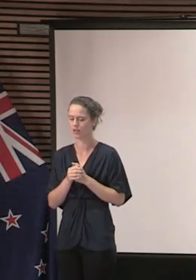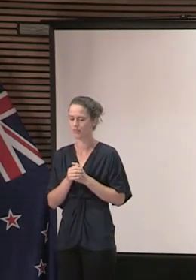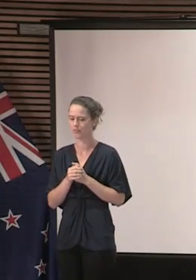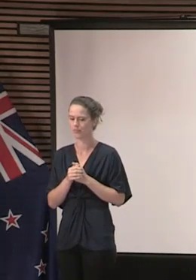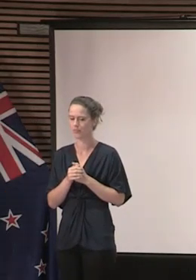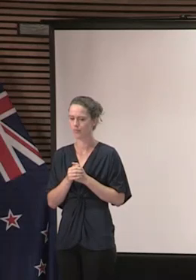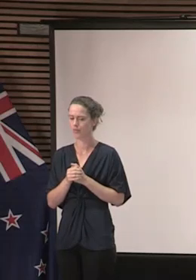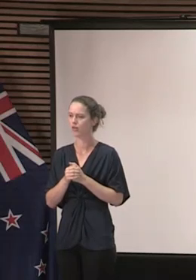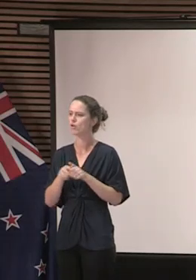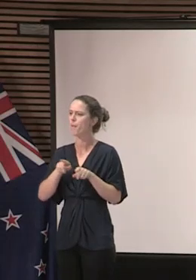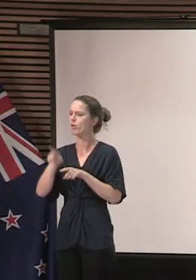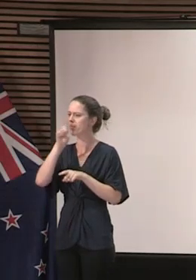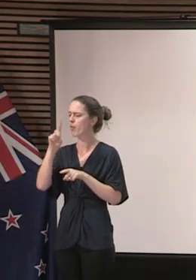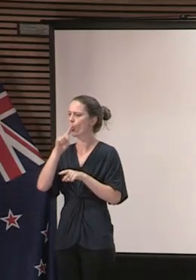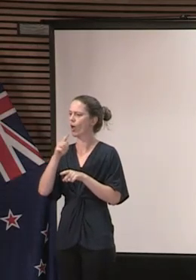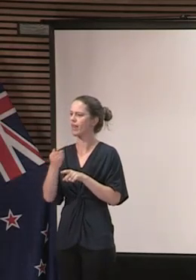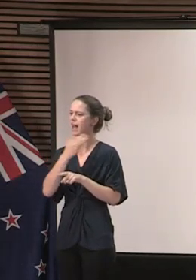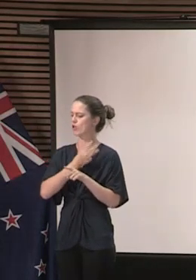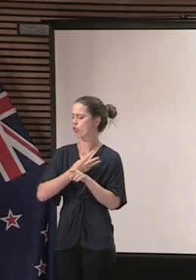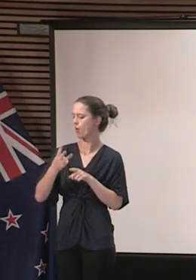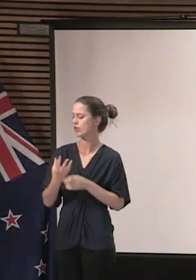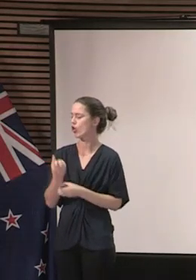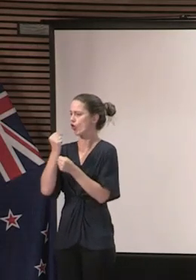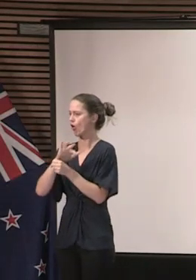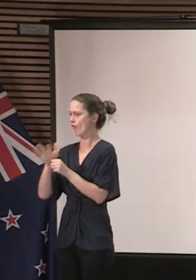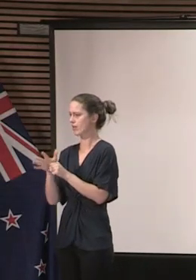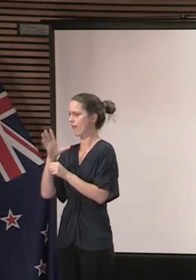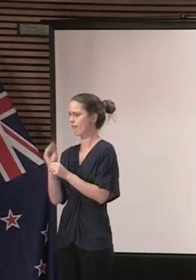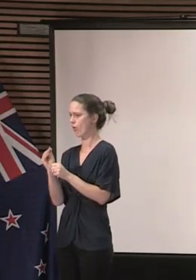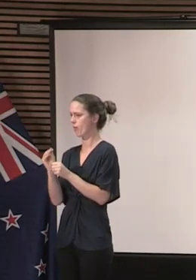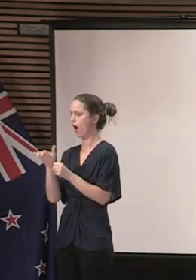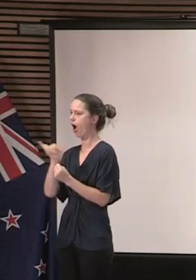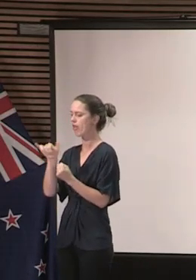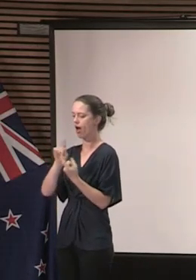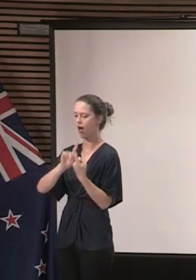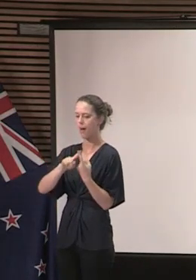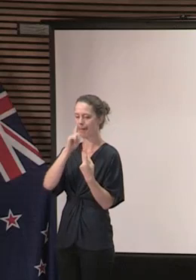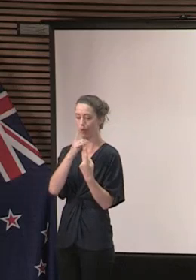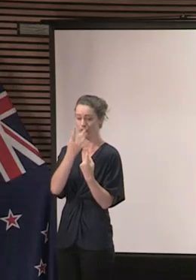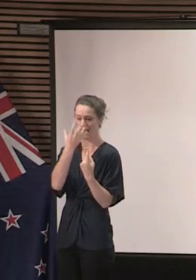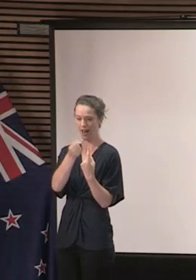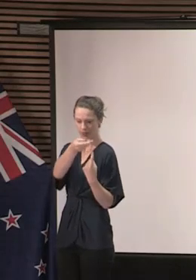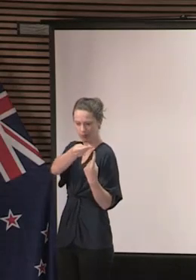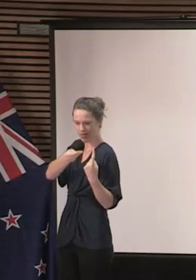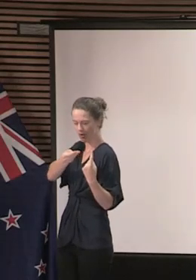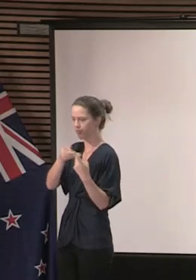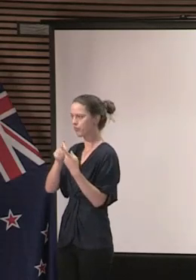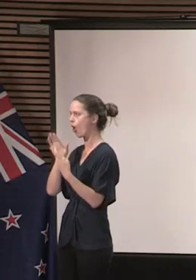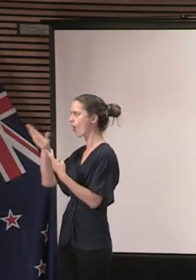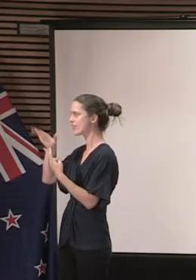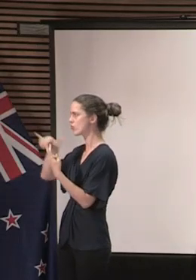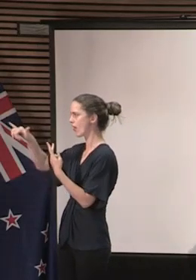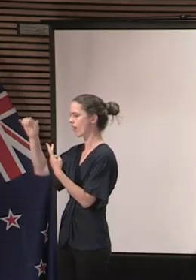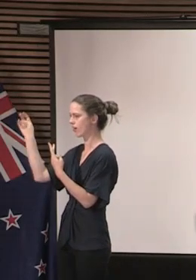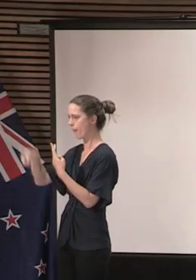in the last 3 weeks, we've been able to link to existing cases, overseas travel, or existing clusters. What we're particularly interested in